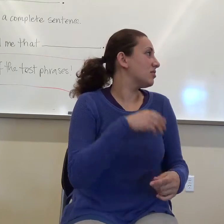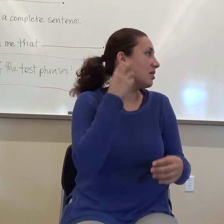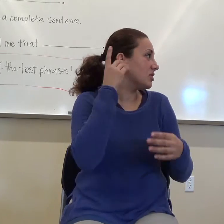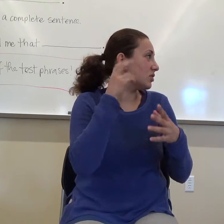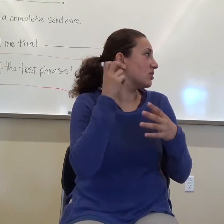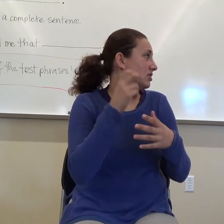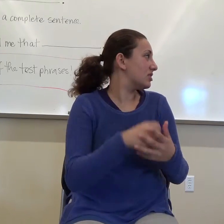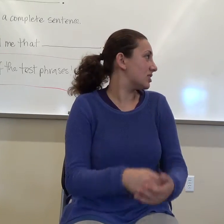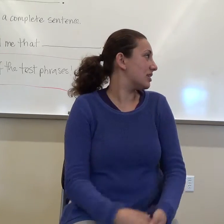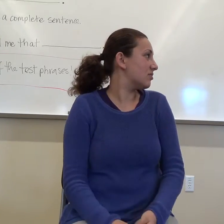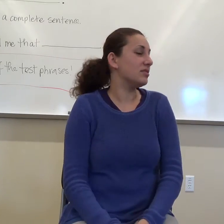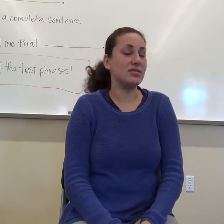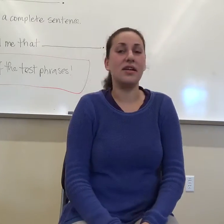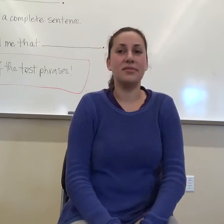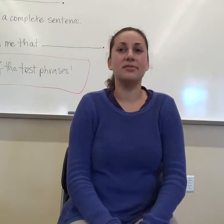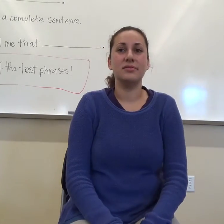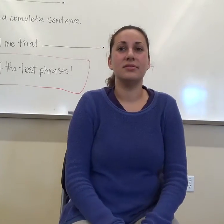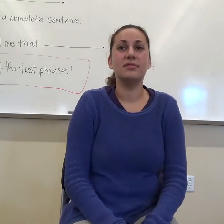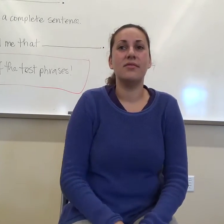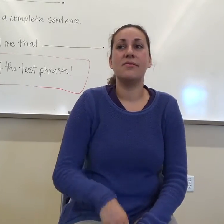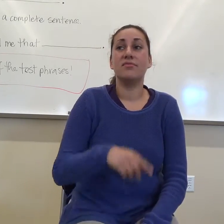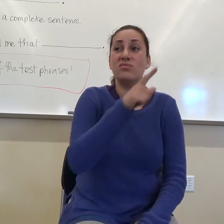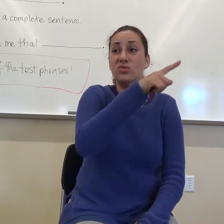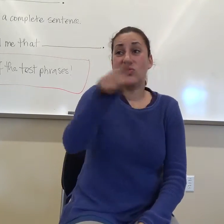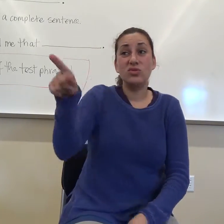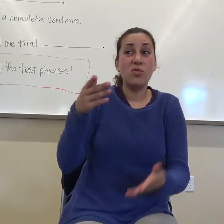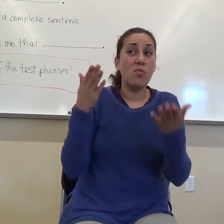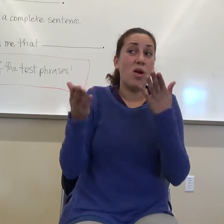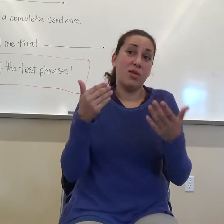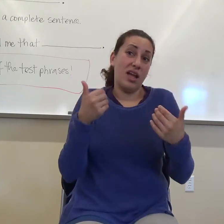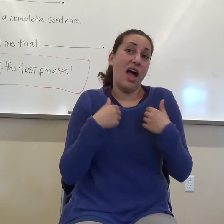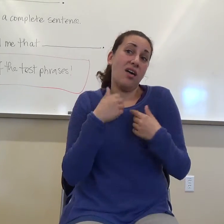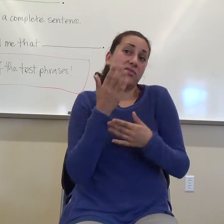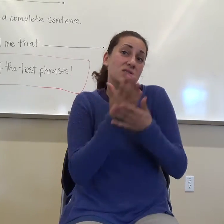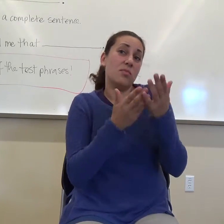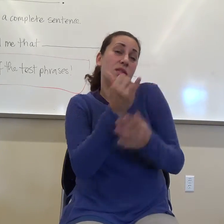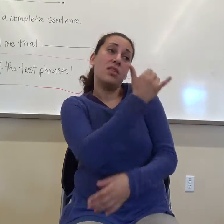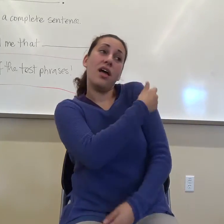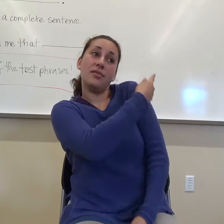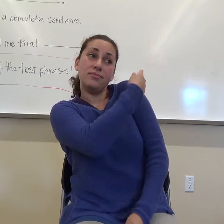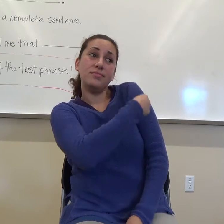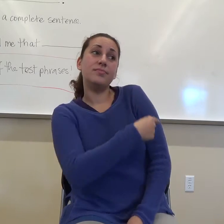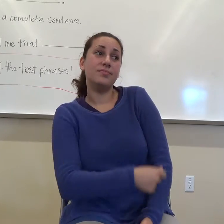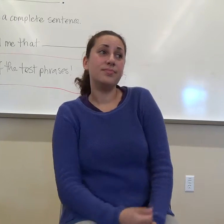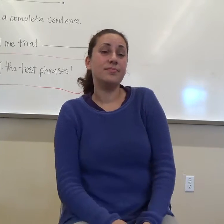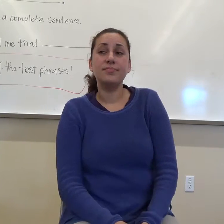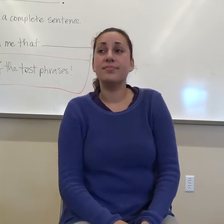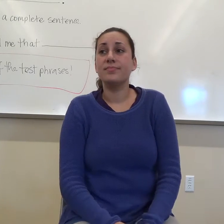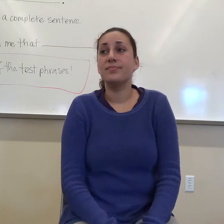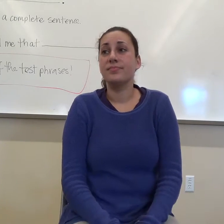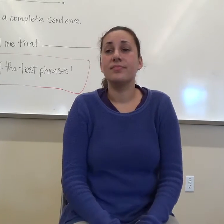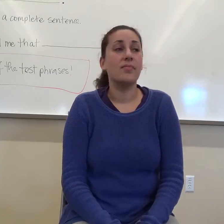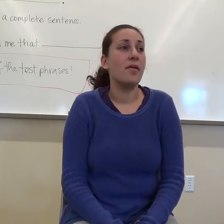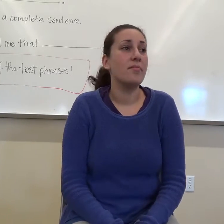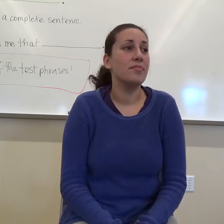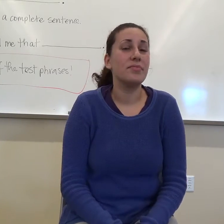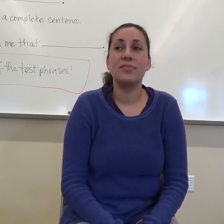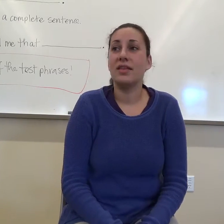Sometimes it hurts. Yeah, so you guys probably have a level of that, because it comes along with hearing loss. Yeah, so that's my problem,